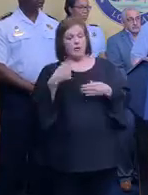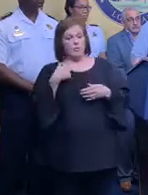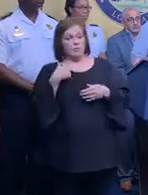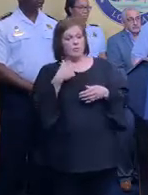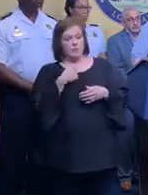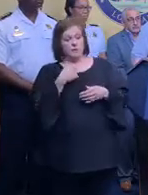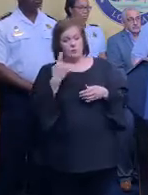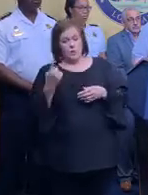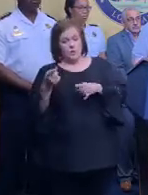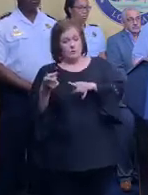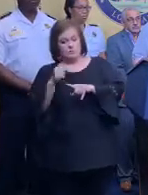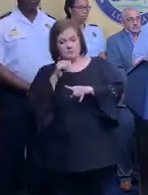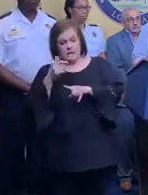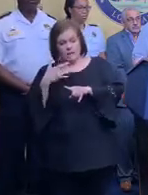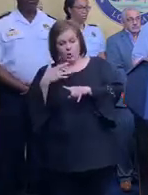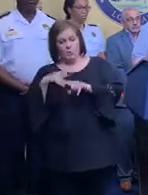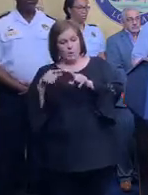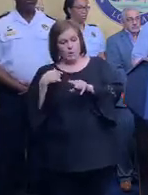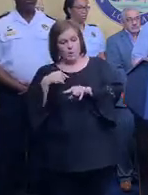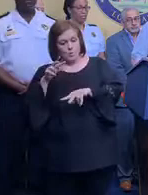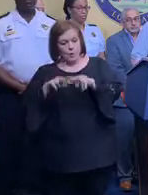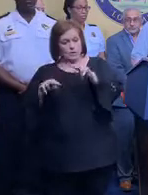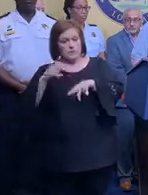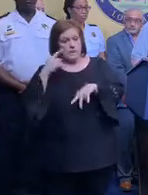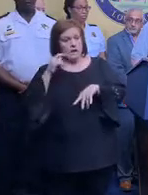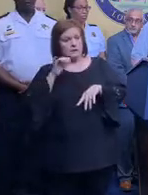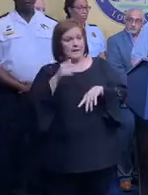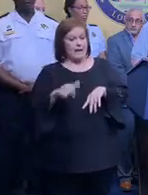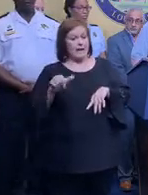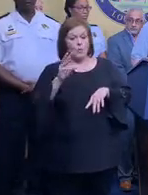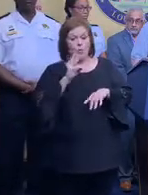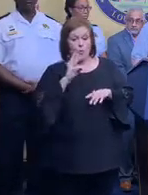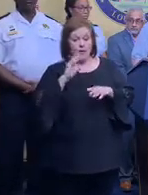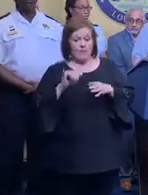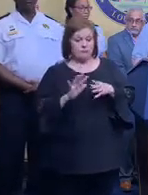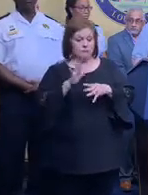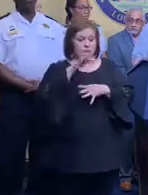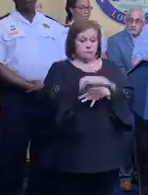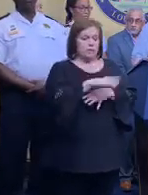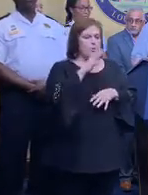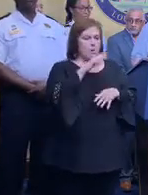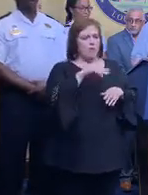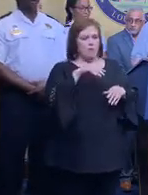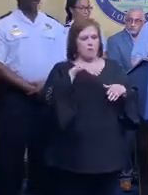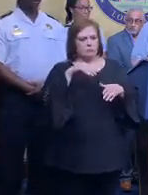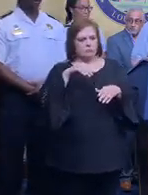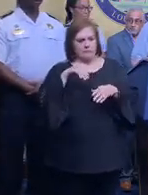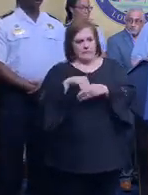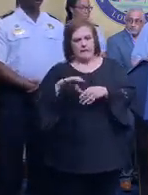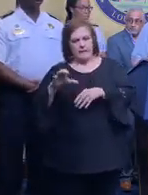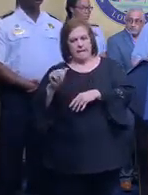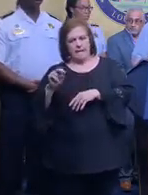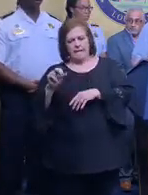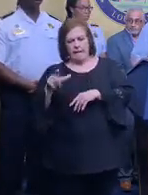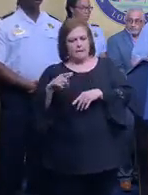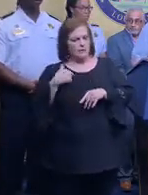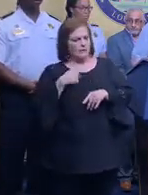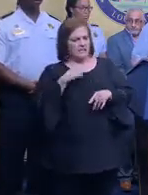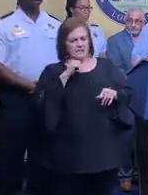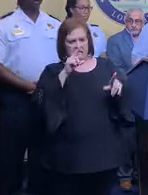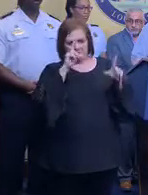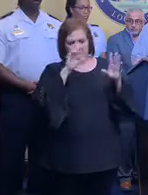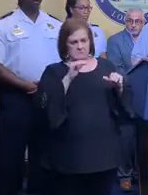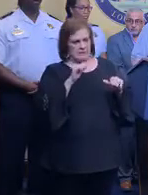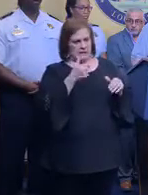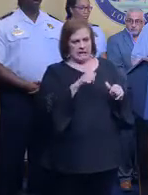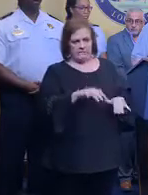as concerned about. Obviously, we're monitoring it because any overtopping there goes directly into the industrial canal basin. We do not anticipate any flooding from that into